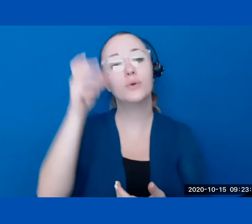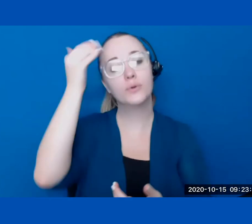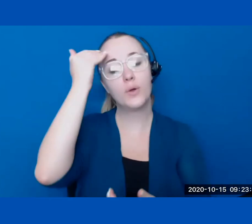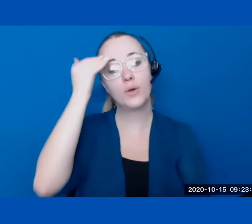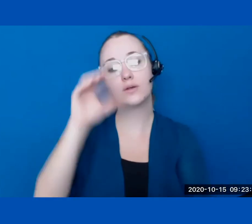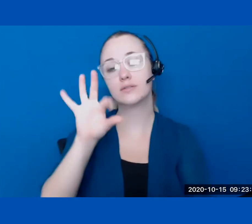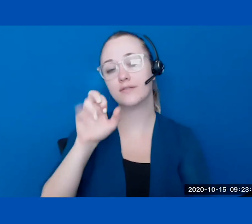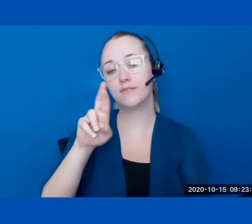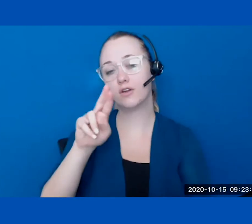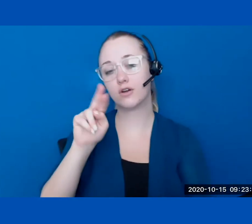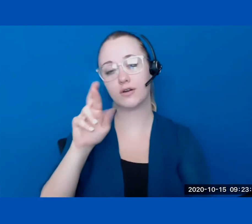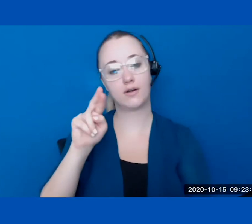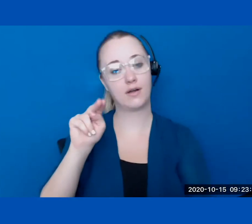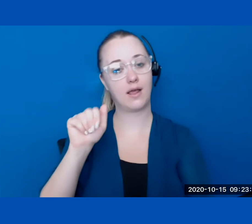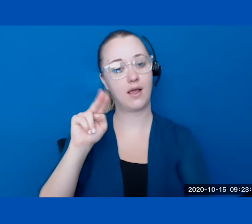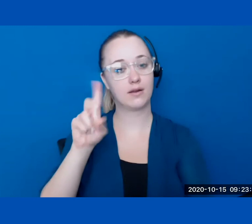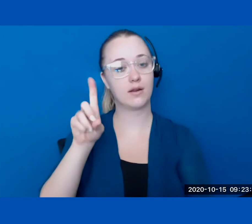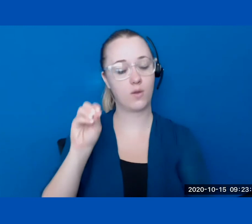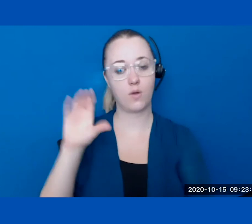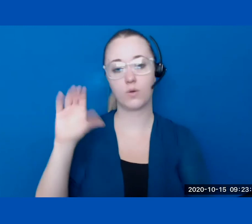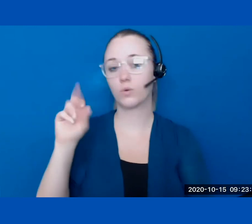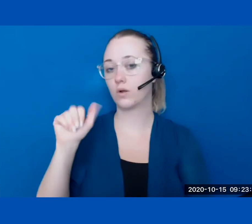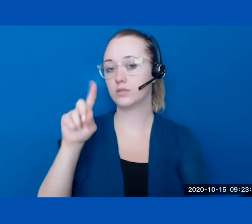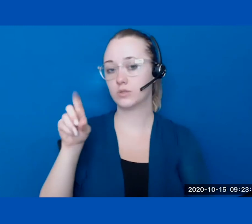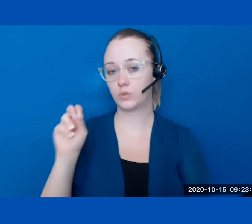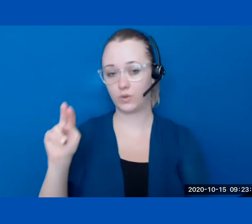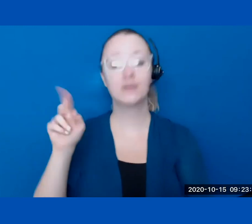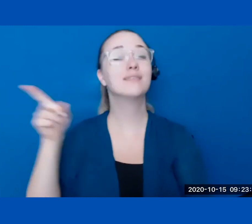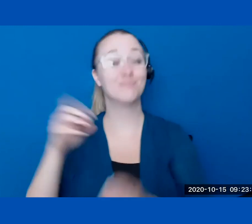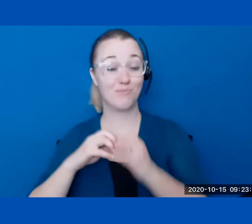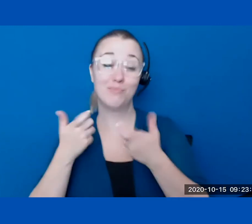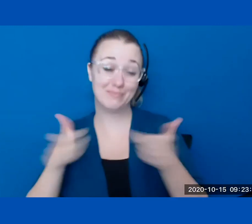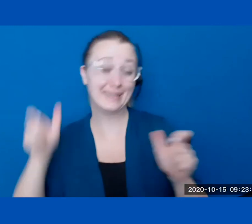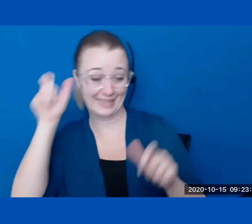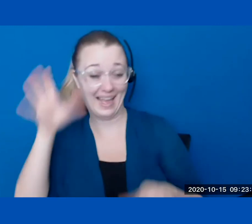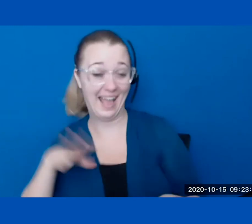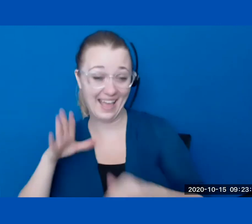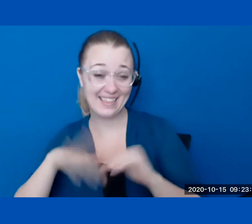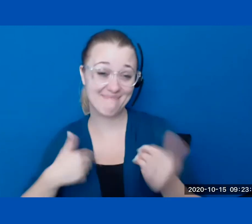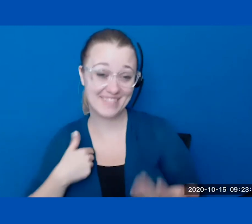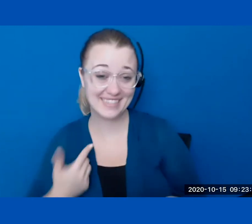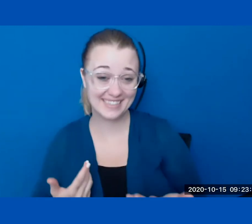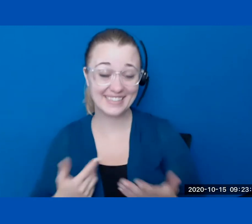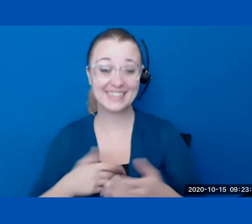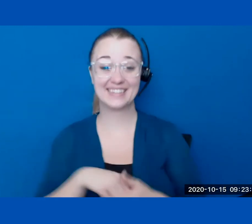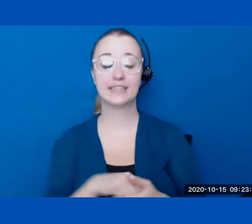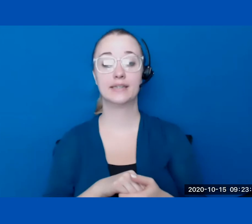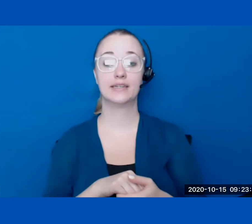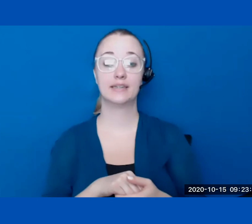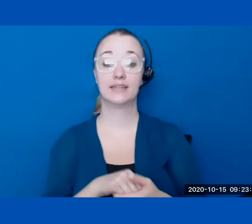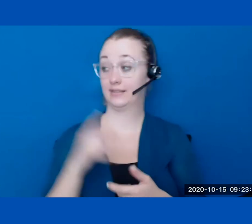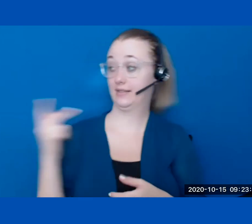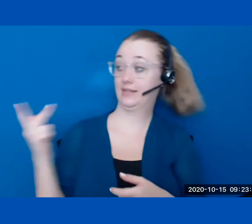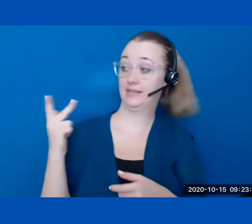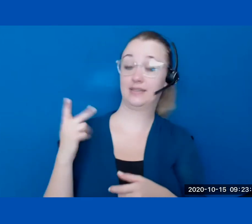Tarazon, he's a bigger guy than me, and you know, he and I would always